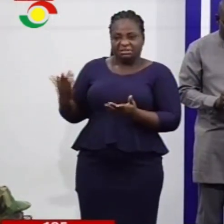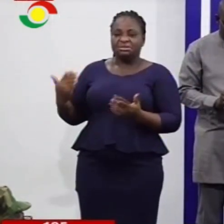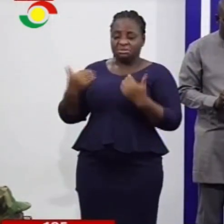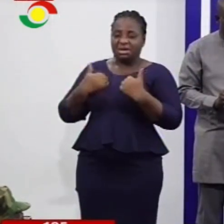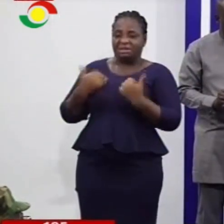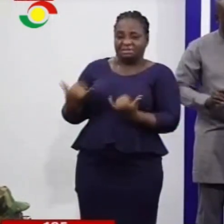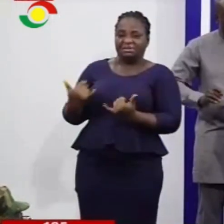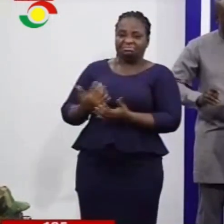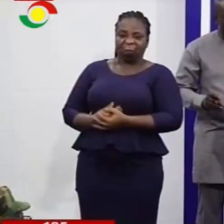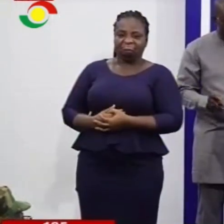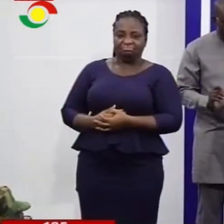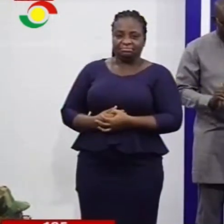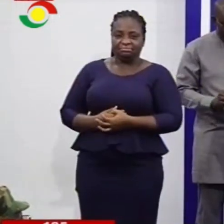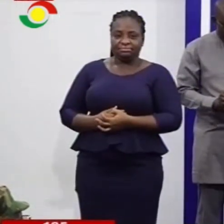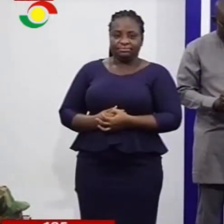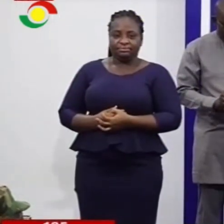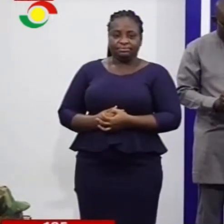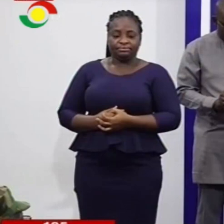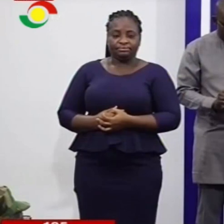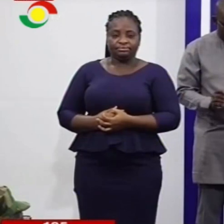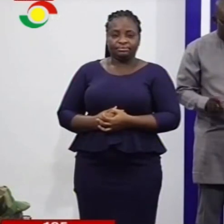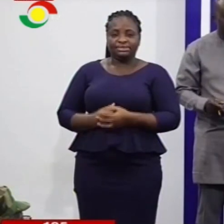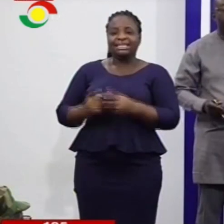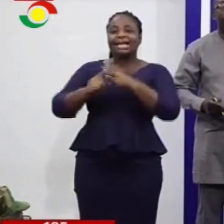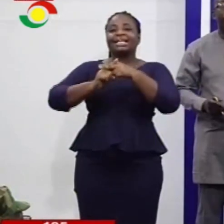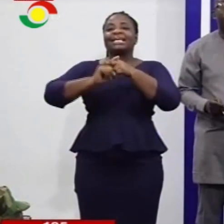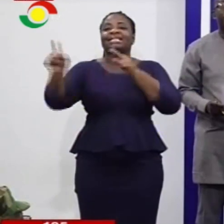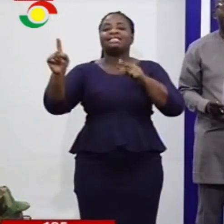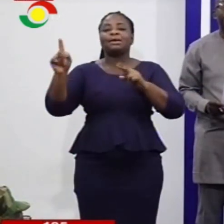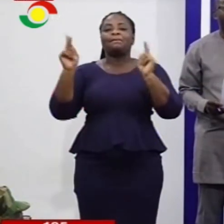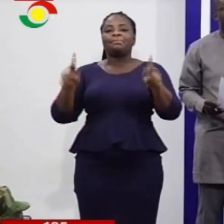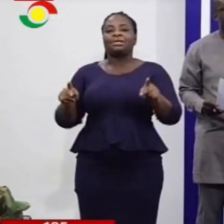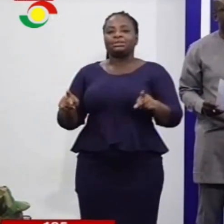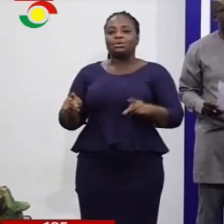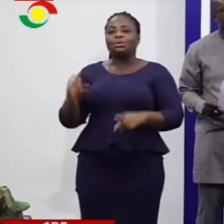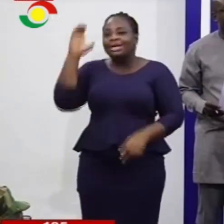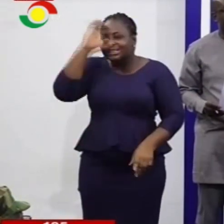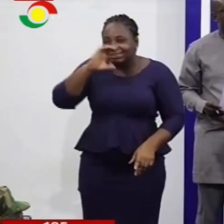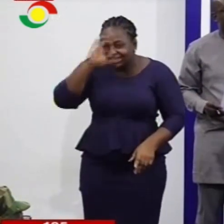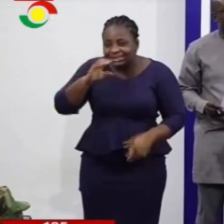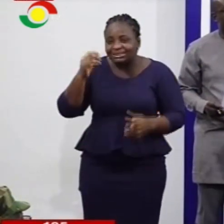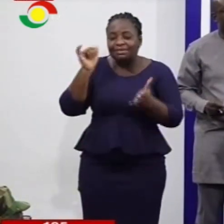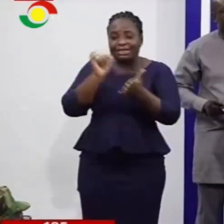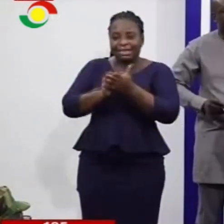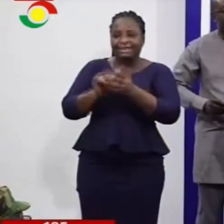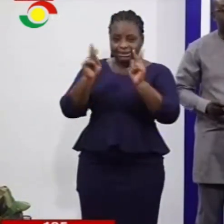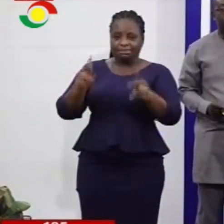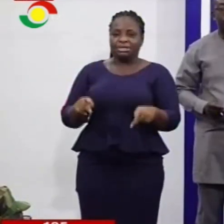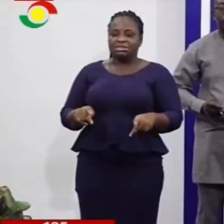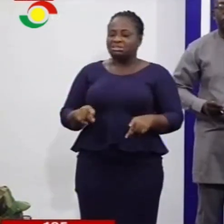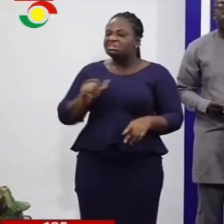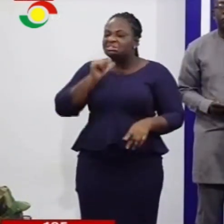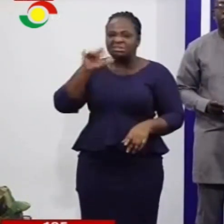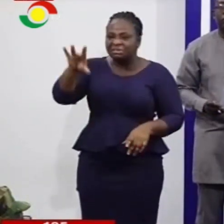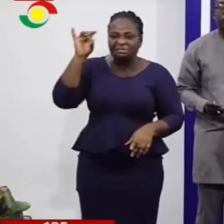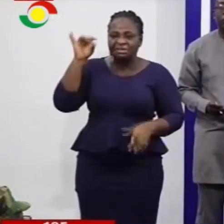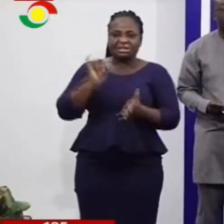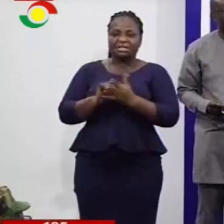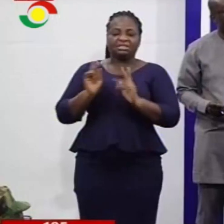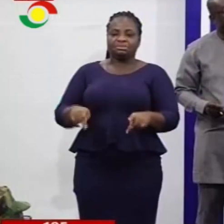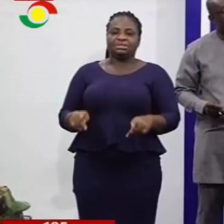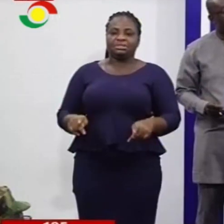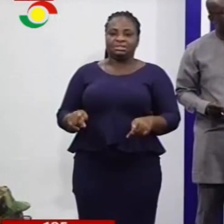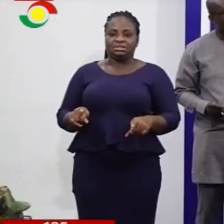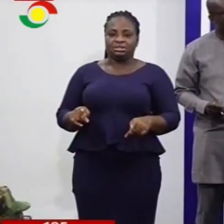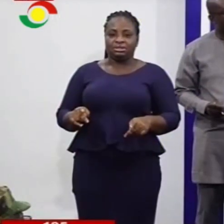have. SKP. The Tamale SKP, we are still searching for that patient. We haven't found him, but we haven't taken